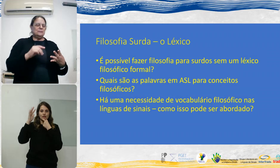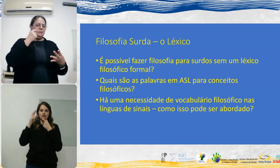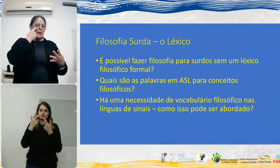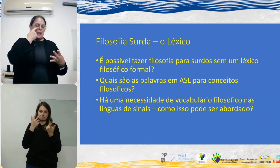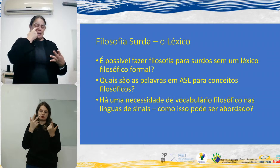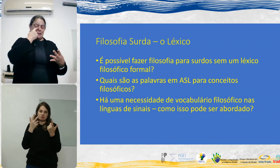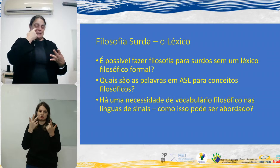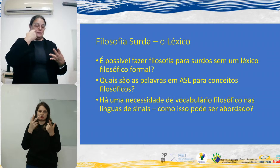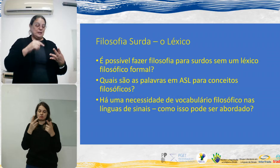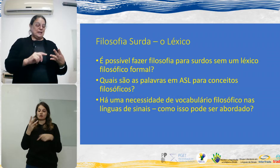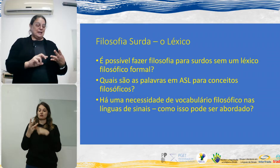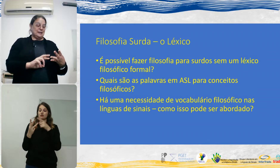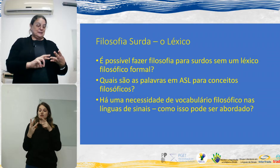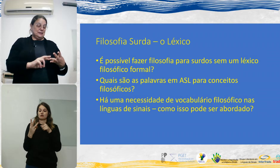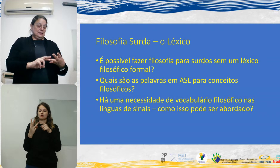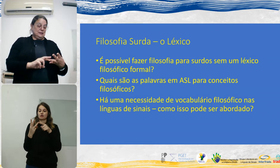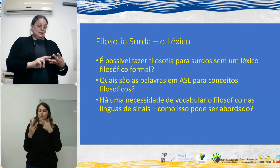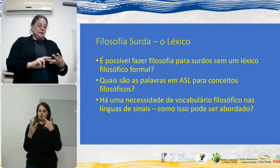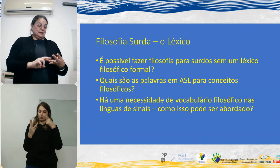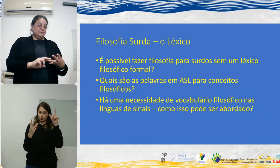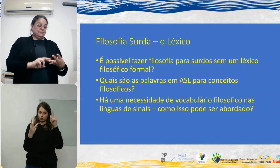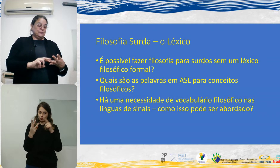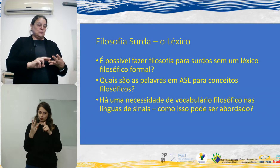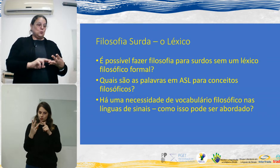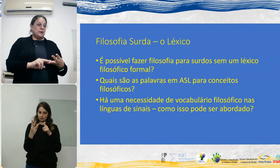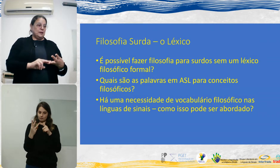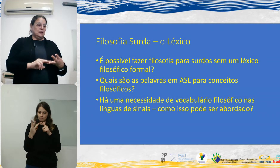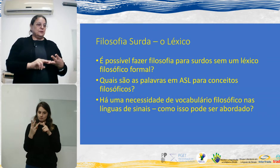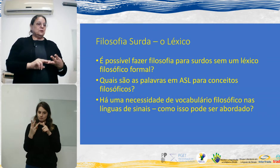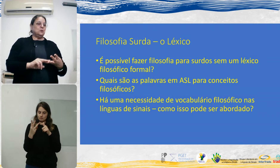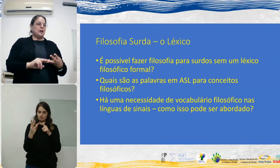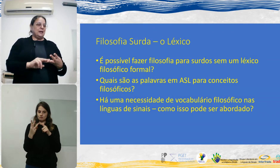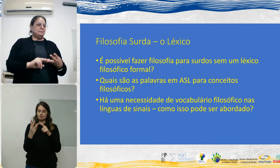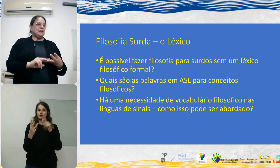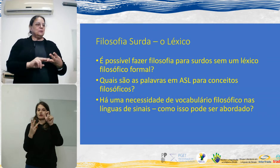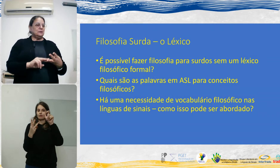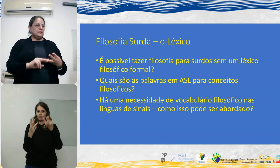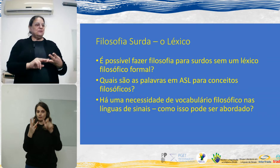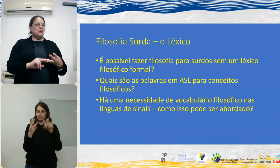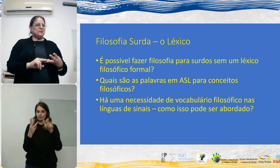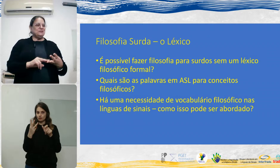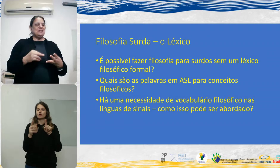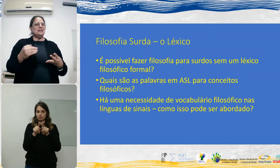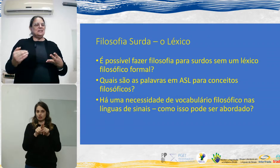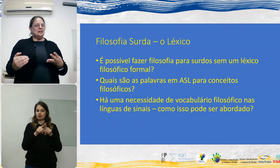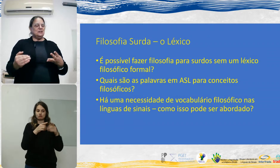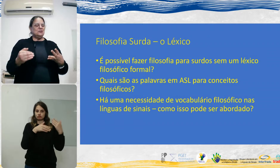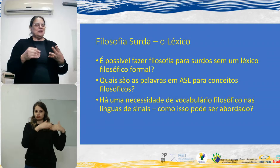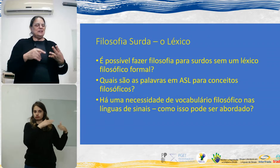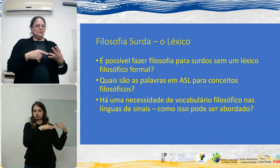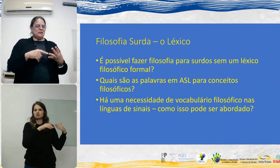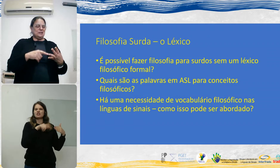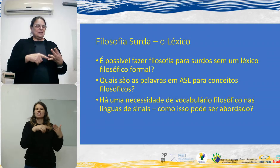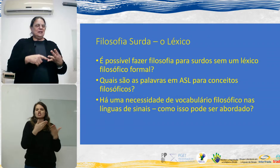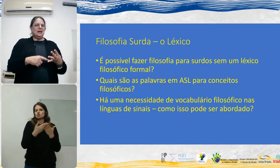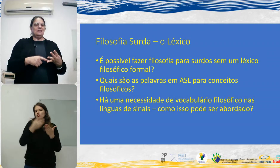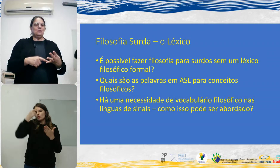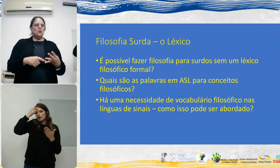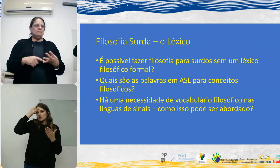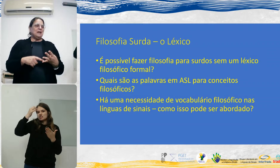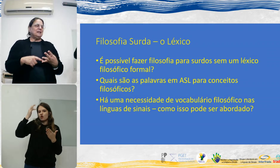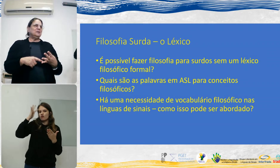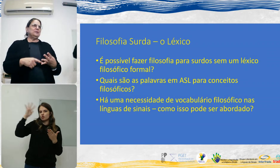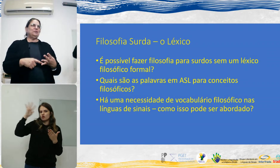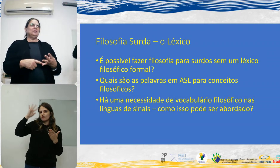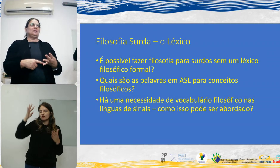minor. And then we had one other who had a background in philosophy as an undergraduate, and then